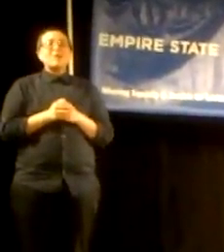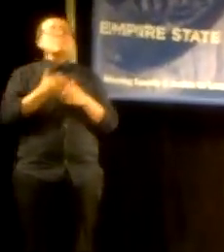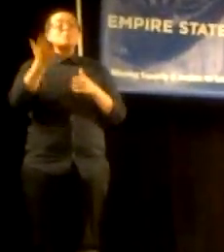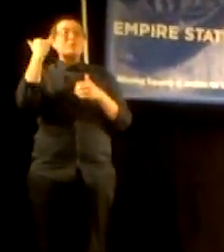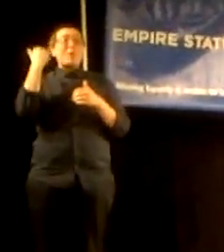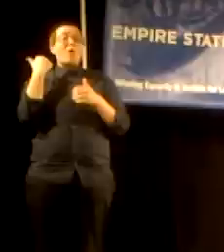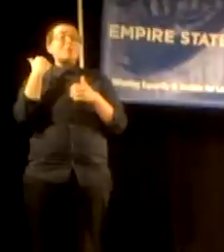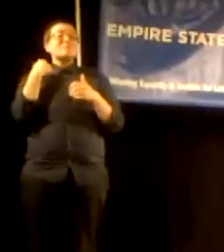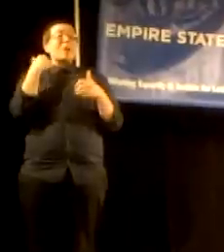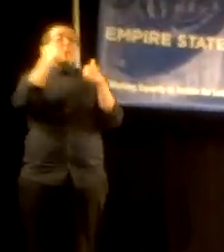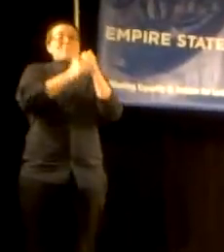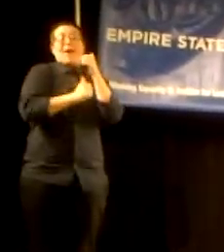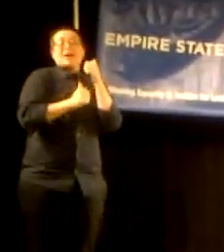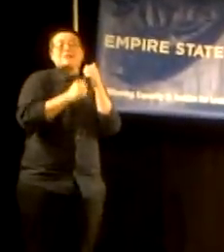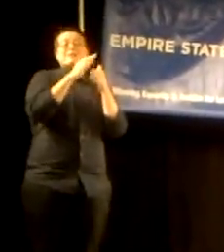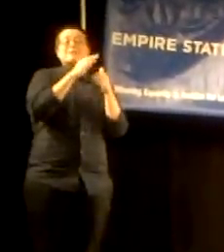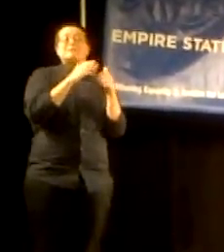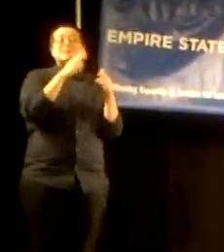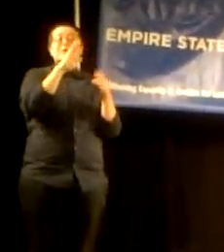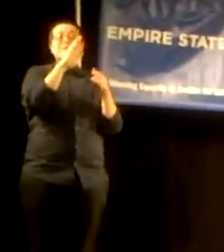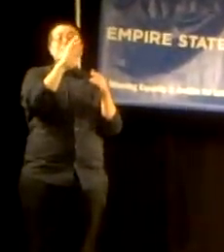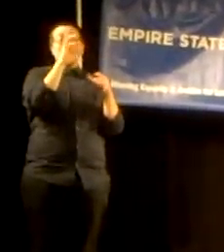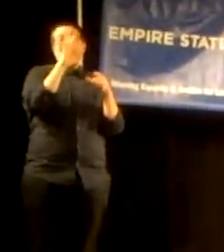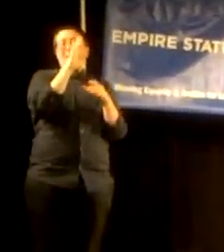Yorkers who support transgender equality.